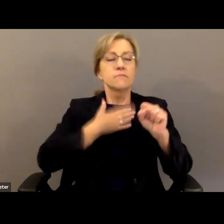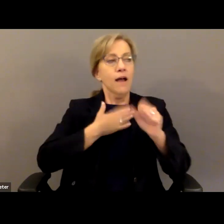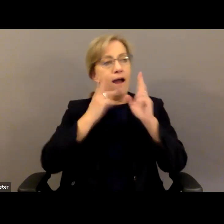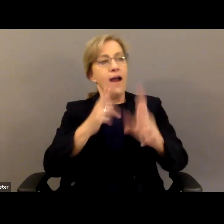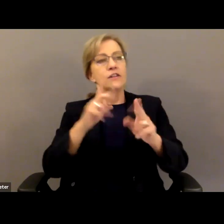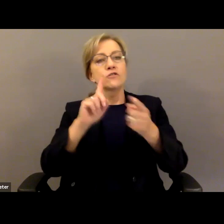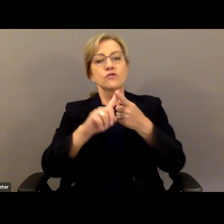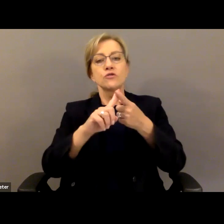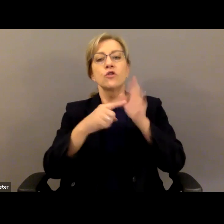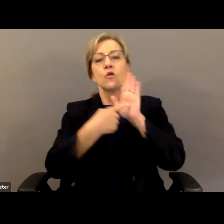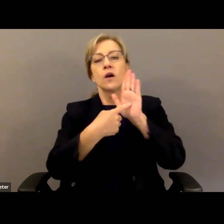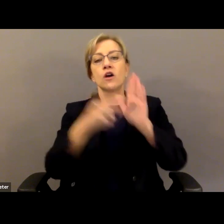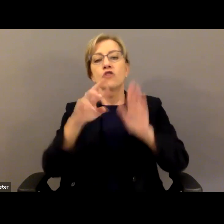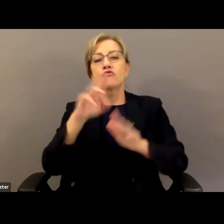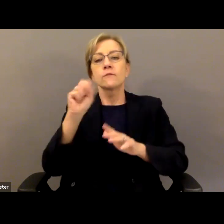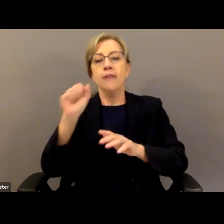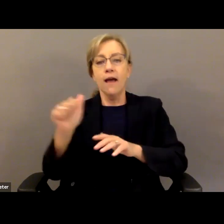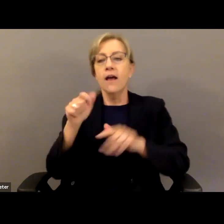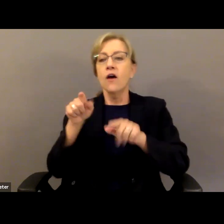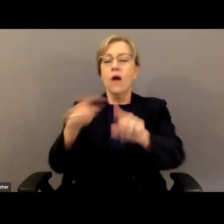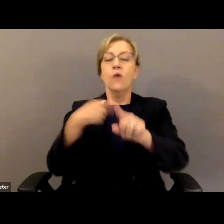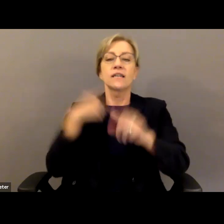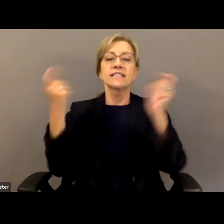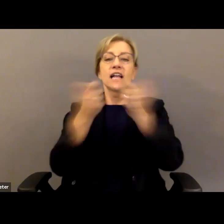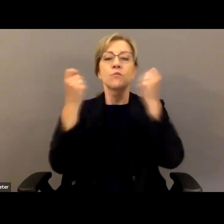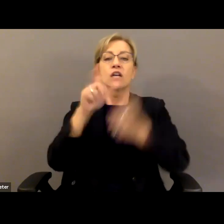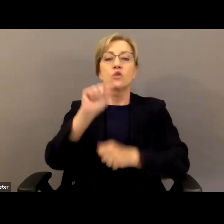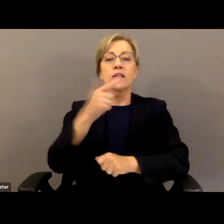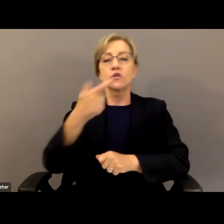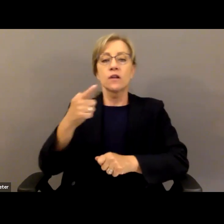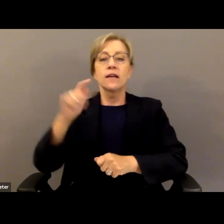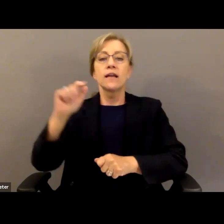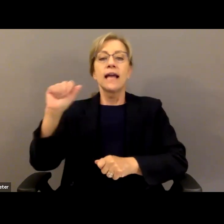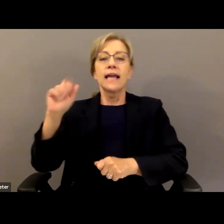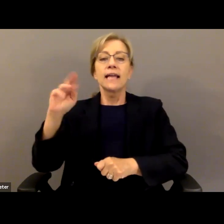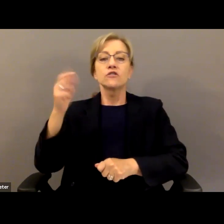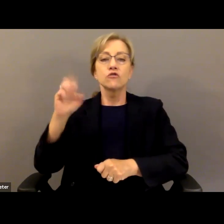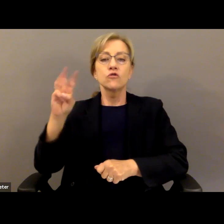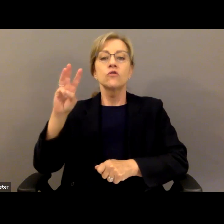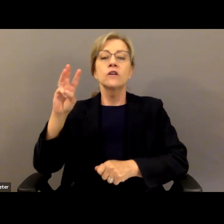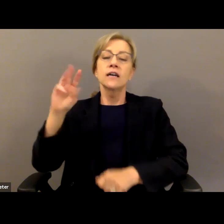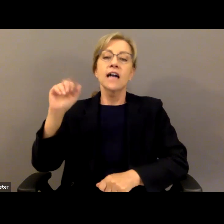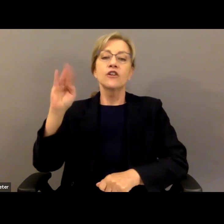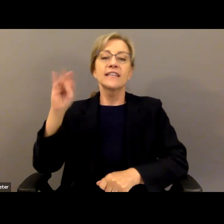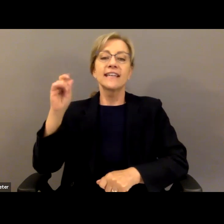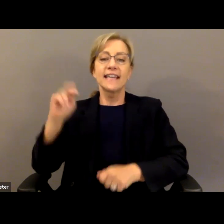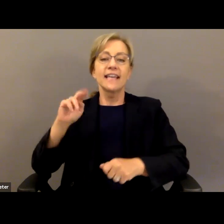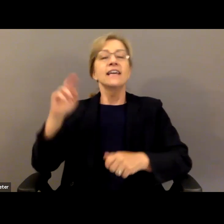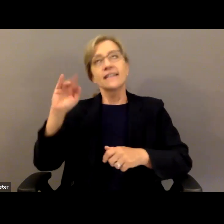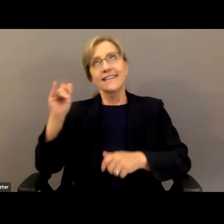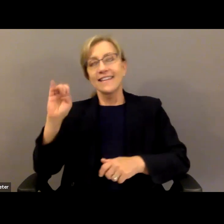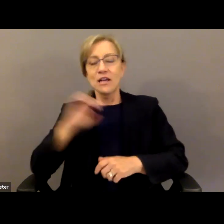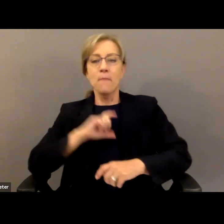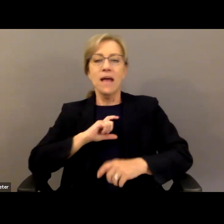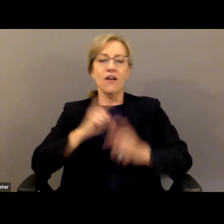the 2021 Andrew Carnegie Medals for Excellence in Fiction and Nonfiction. RUSA is home to many exciting book